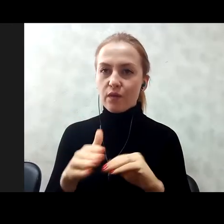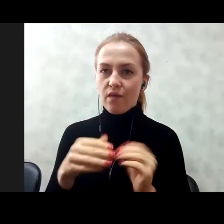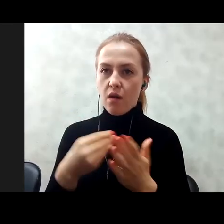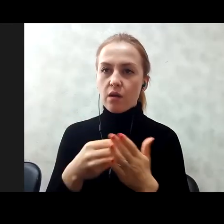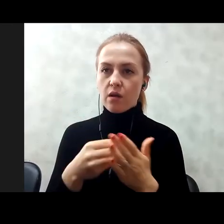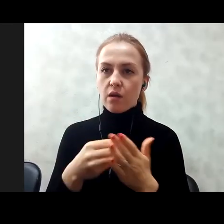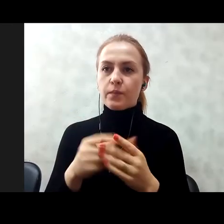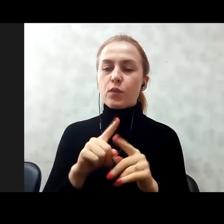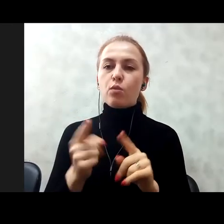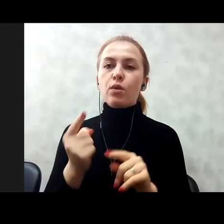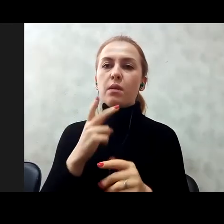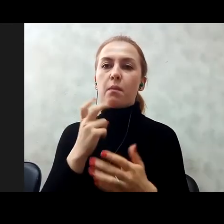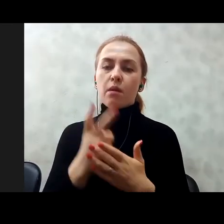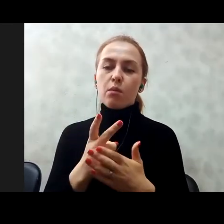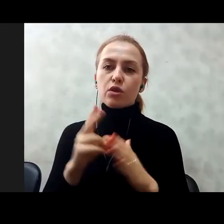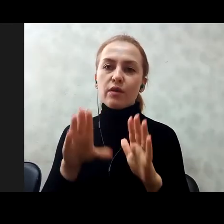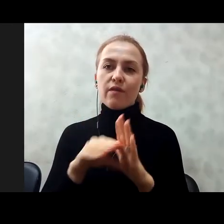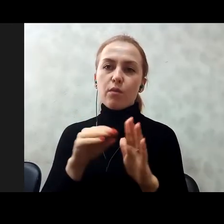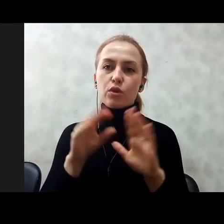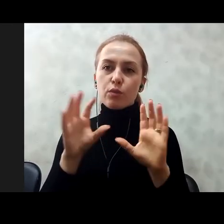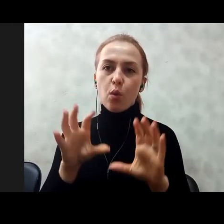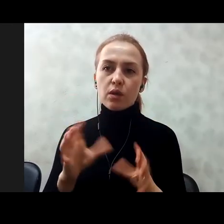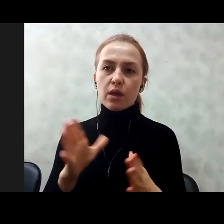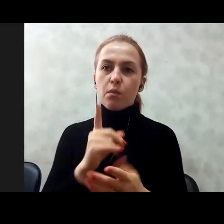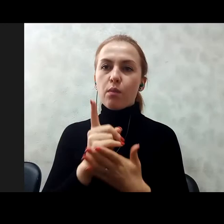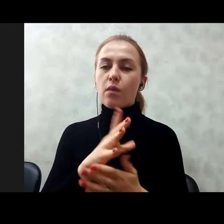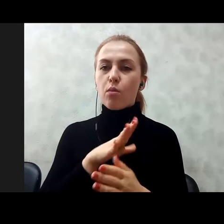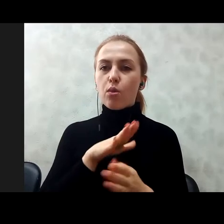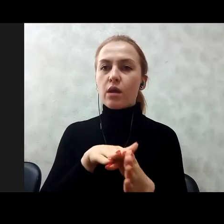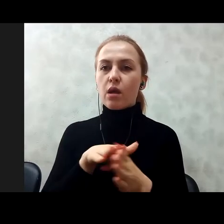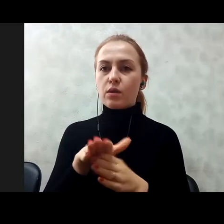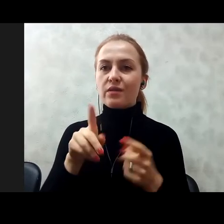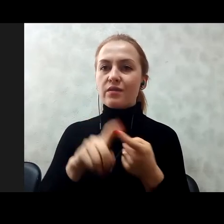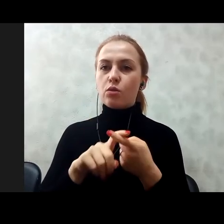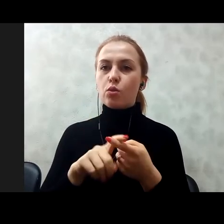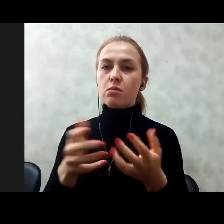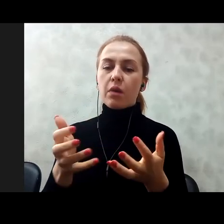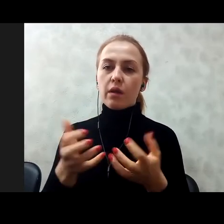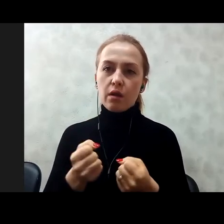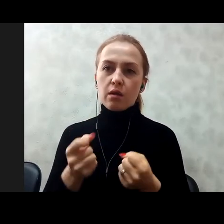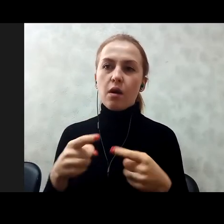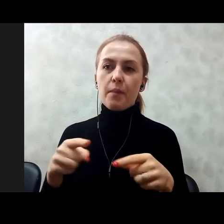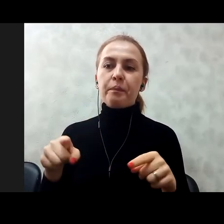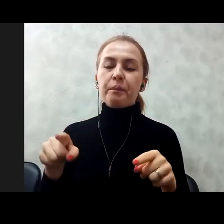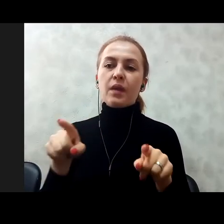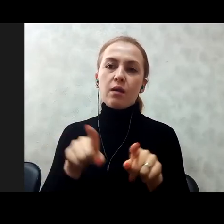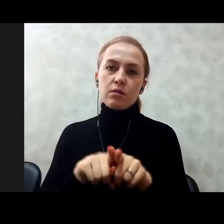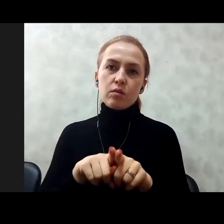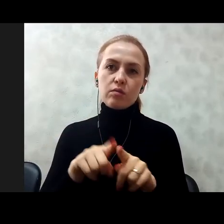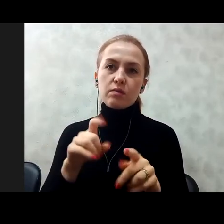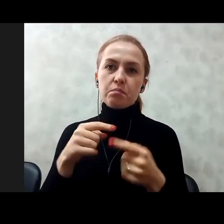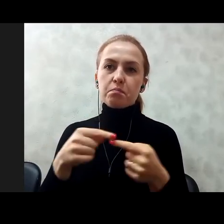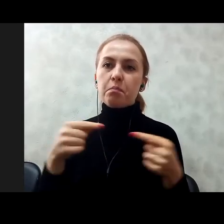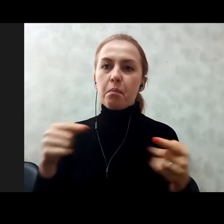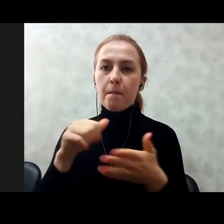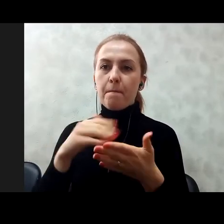restrictions and the requirements set as a result.